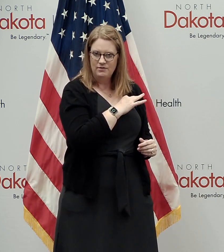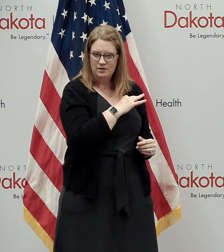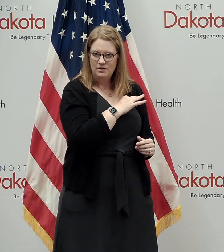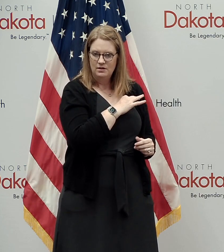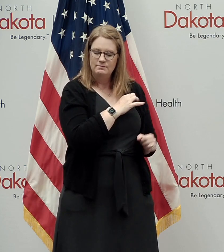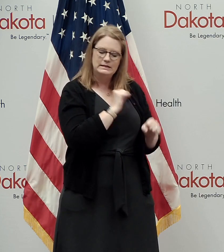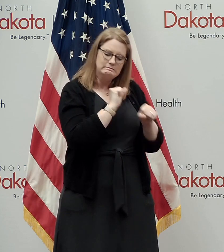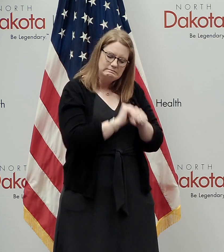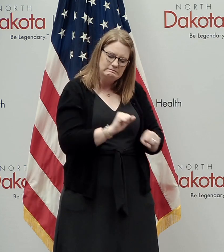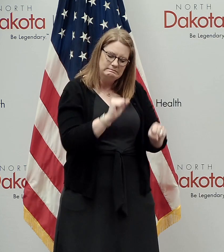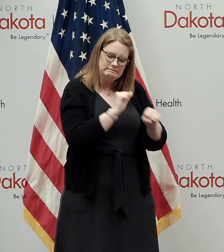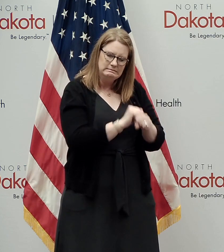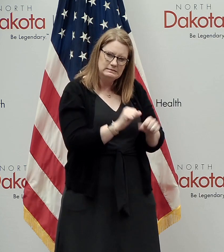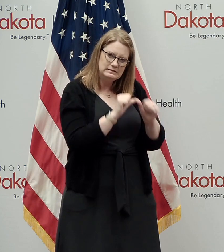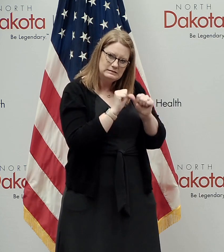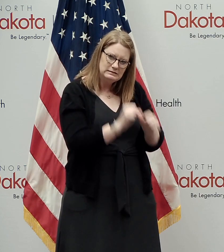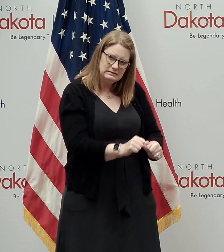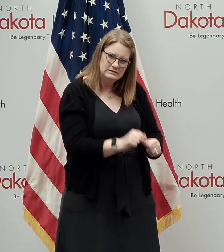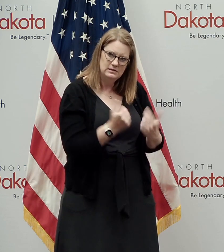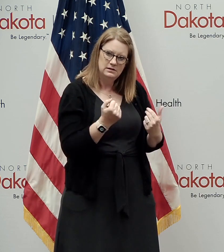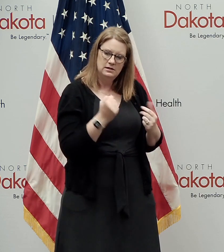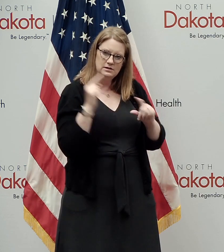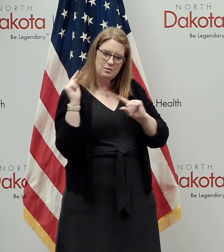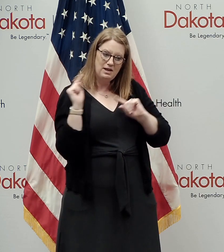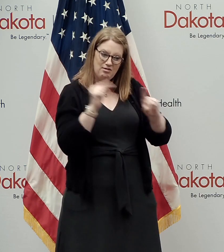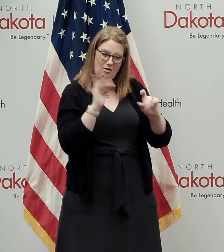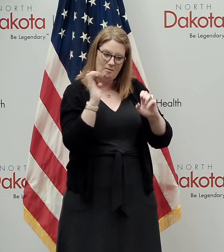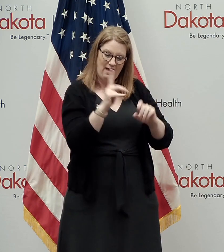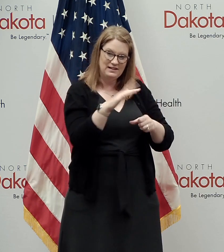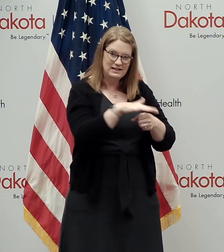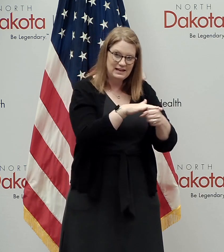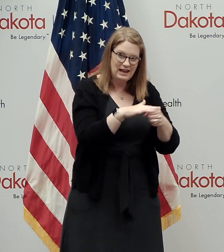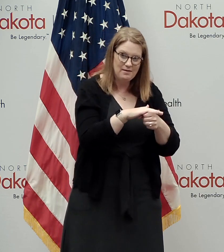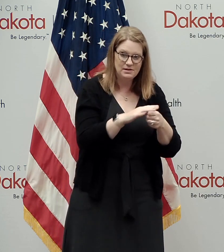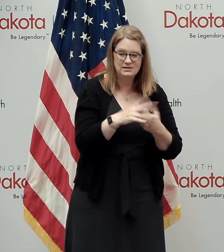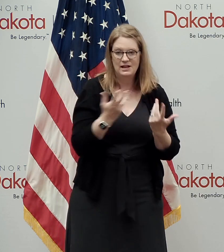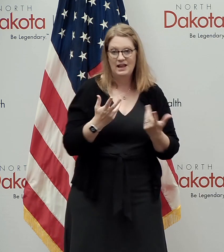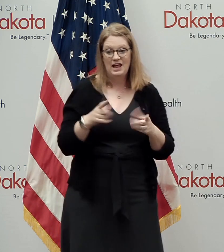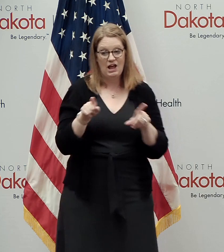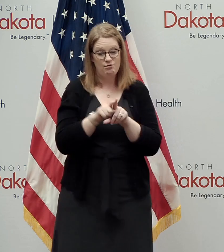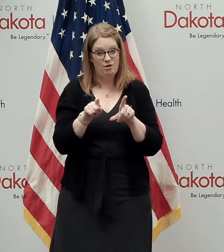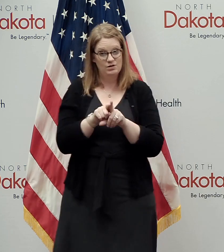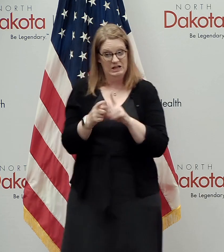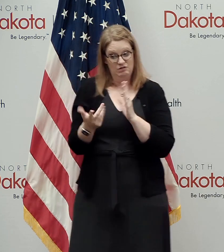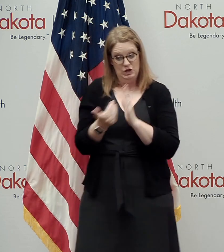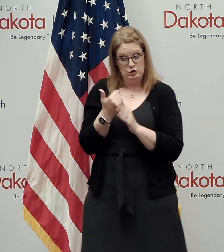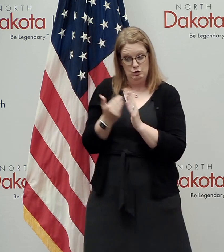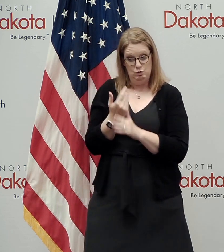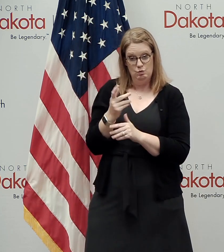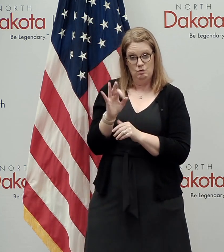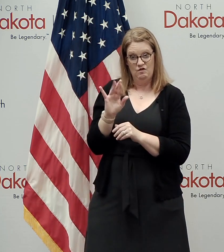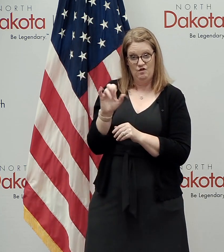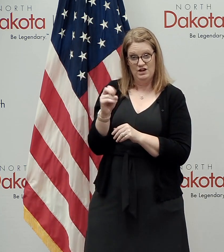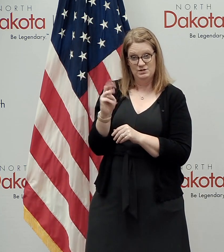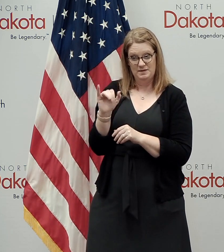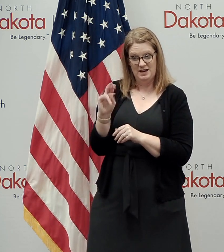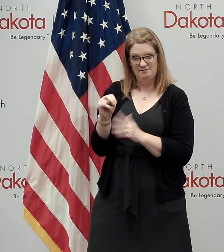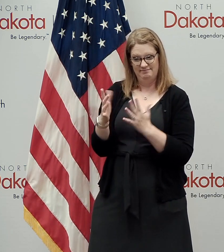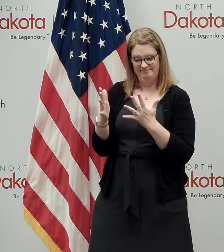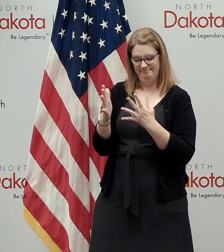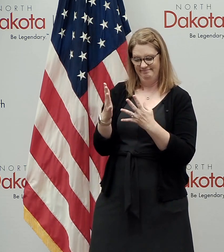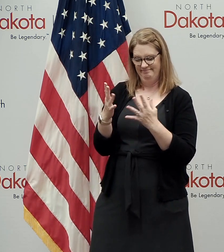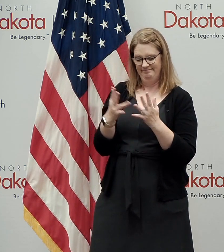to ensure that we can return to campuses and, for those incoming freshmen, begin their journey in higher education. We love